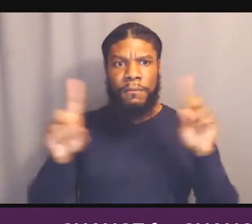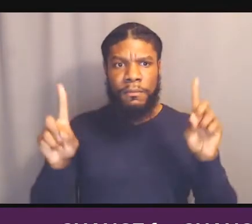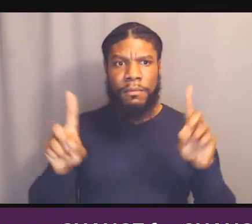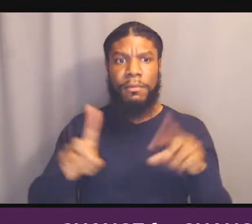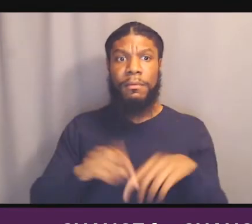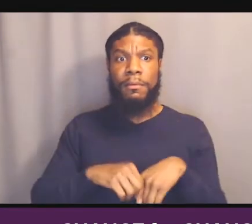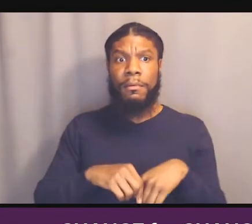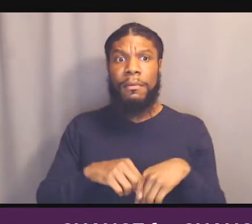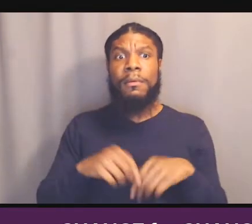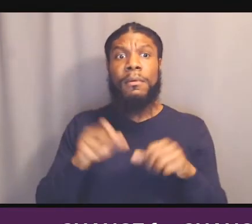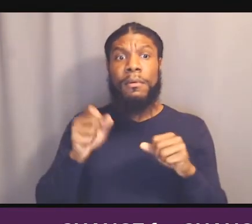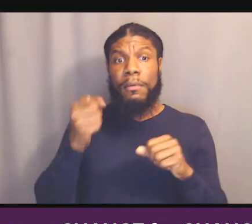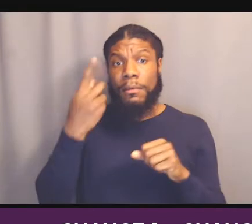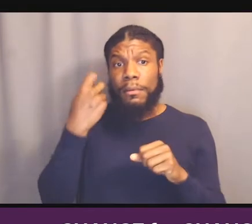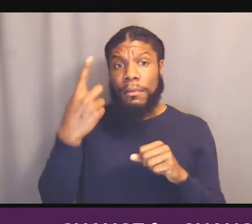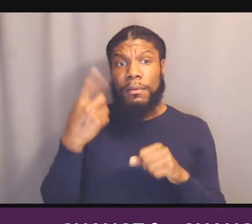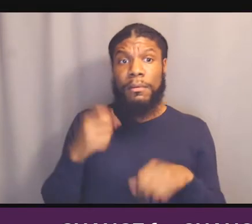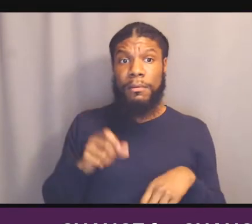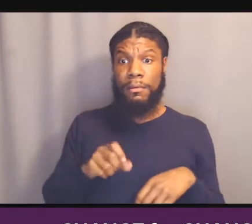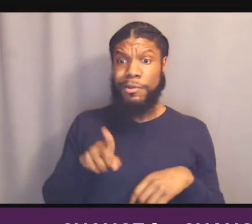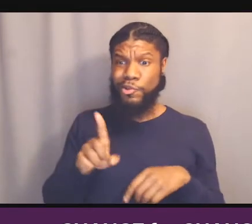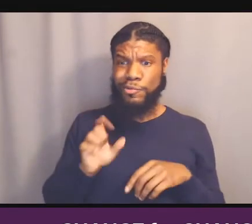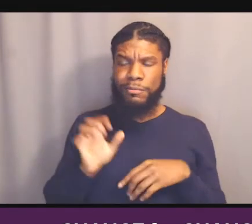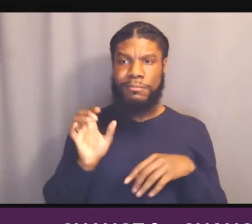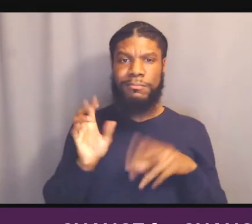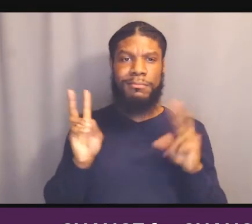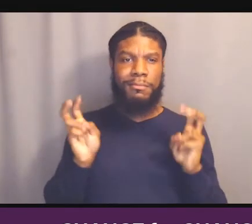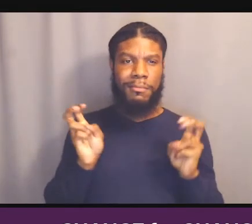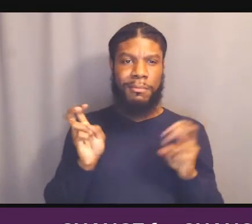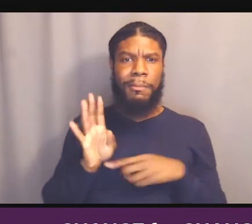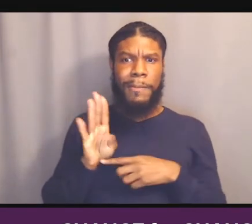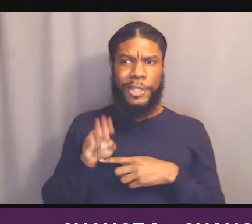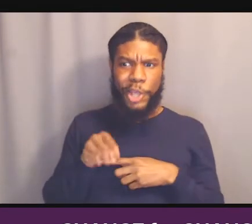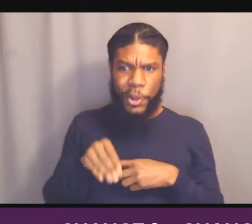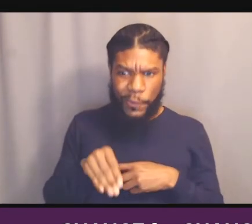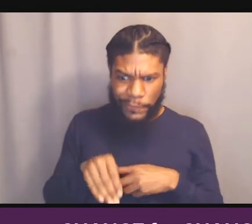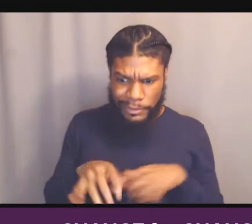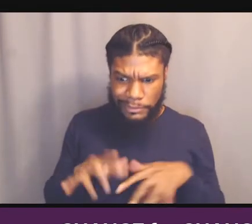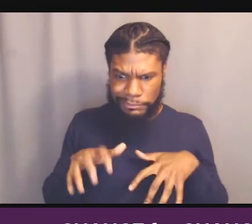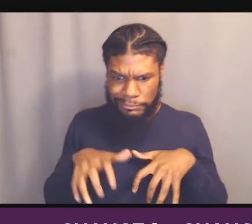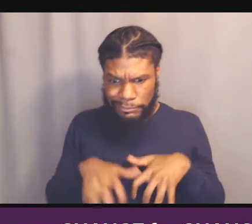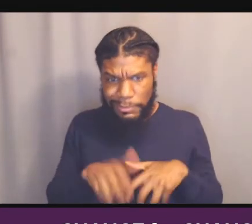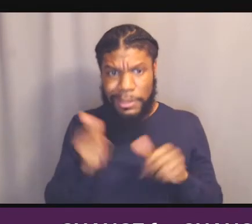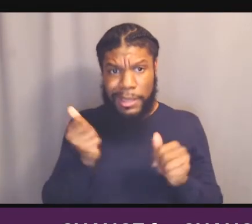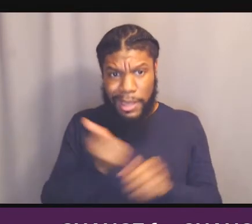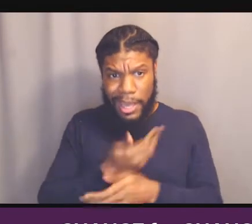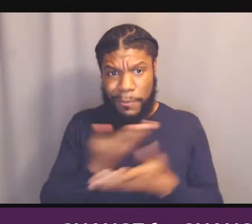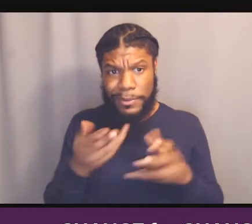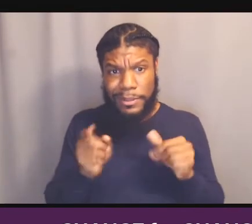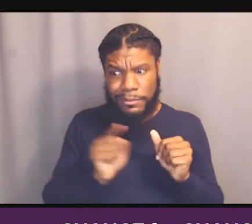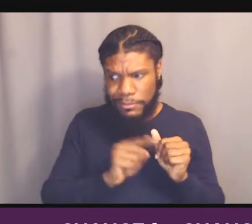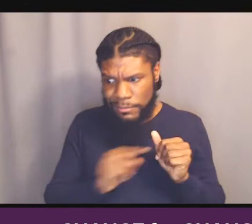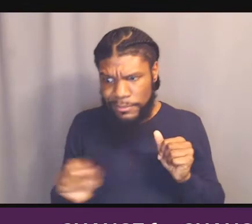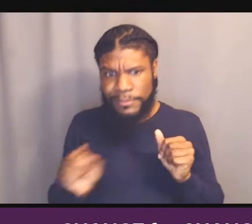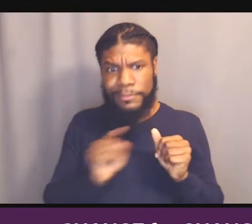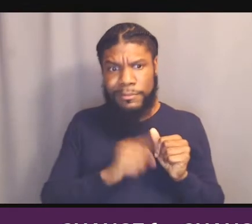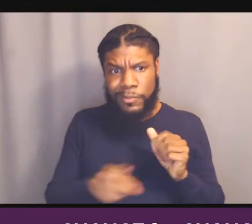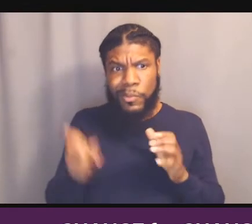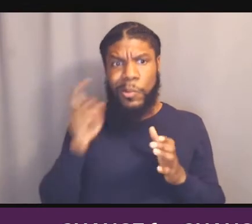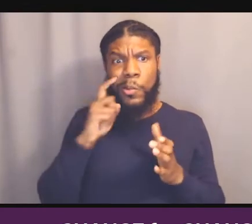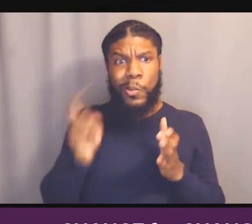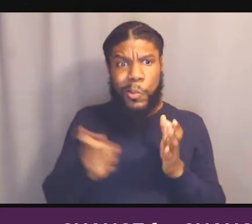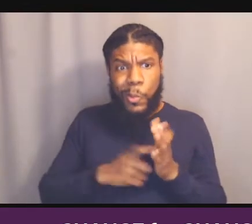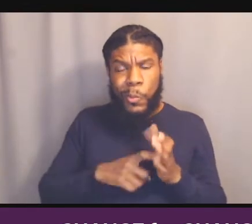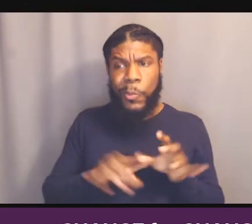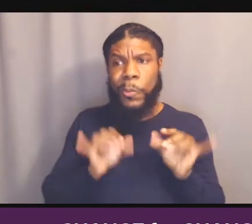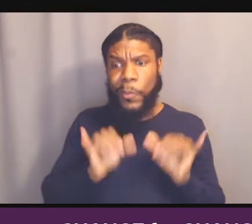floor. When you come from the grocery store after being bent over, all your groceries under the sink. And for people like us who